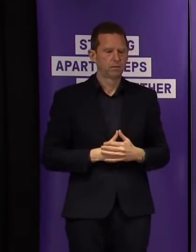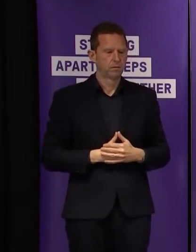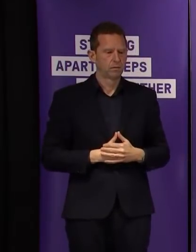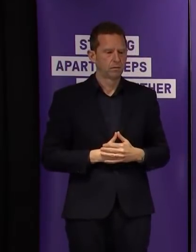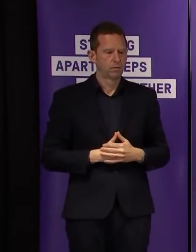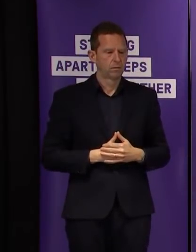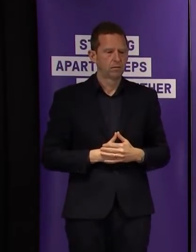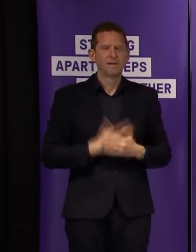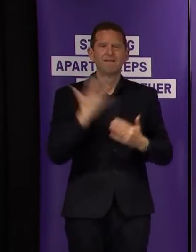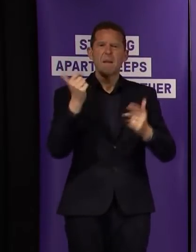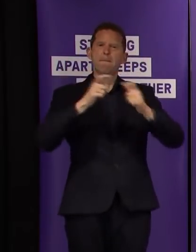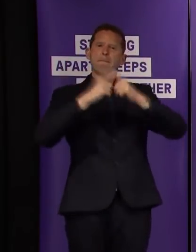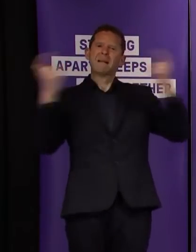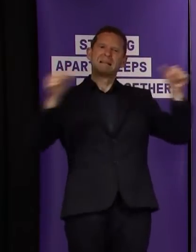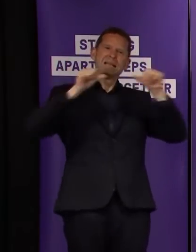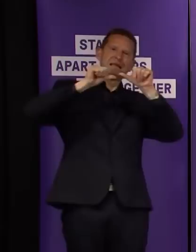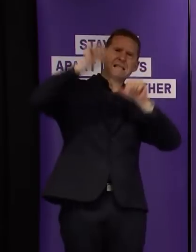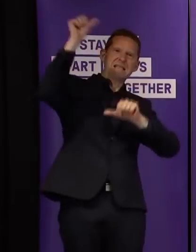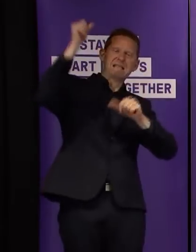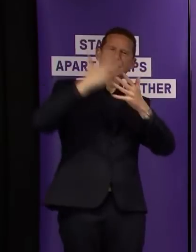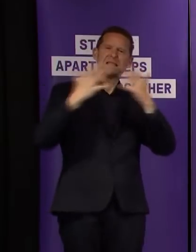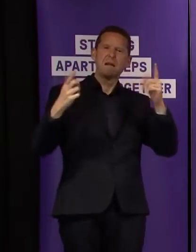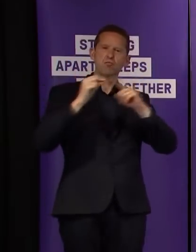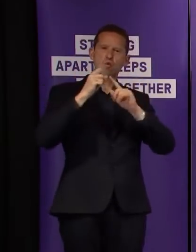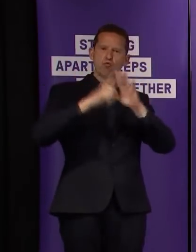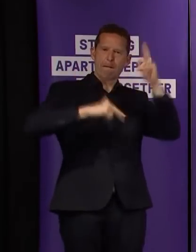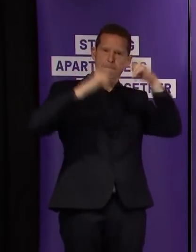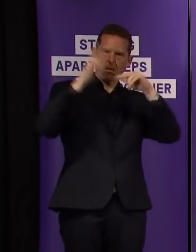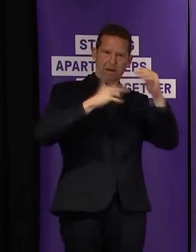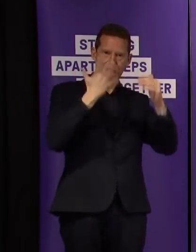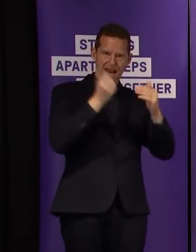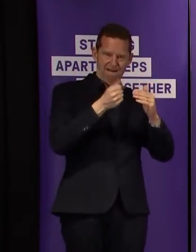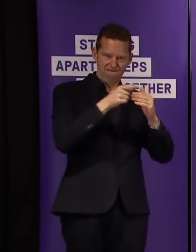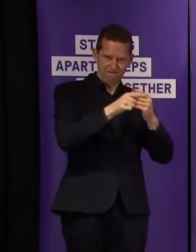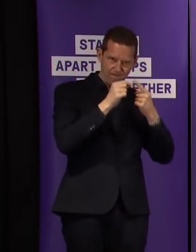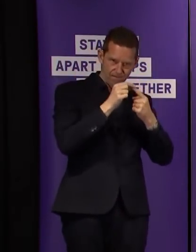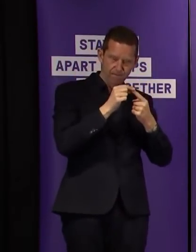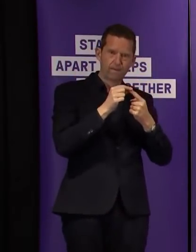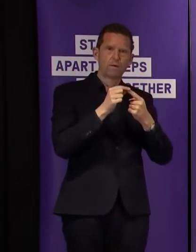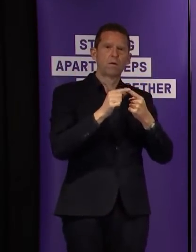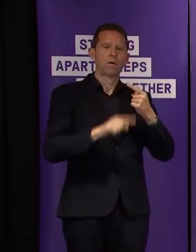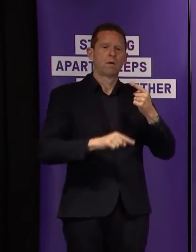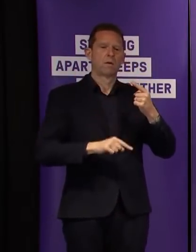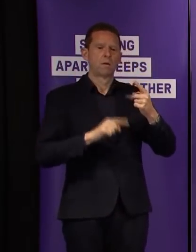There's major construction, so major projects. Then there is